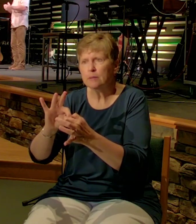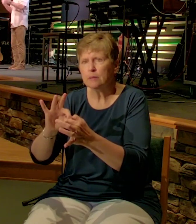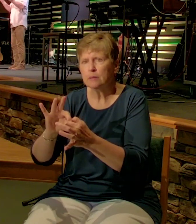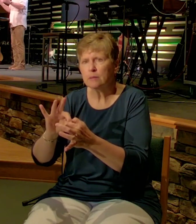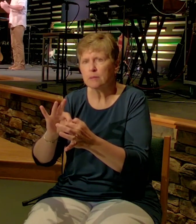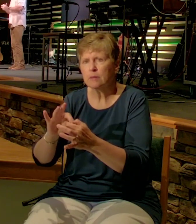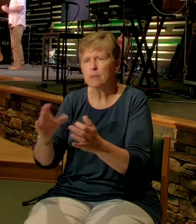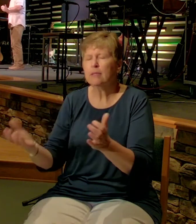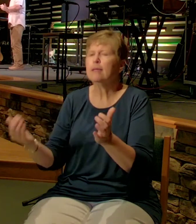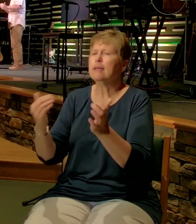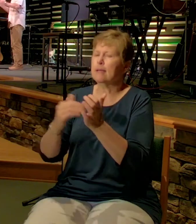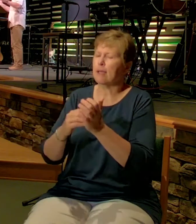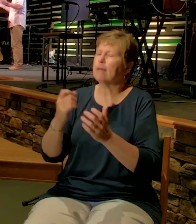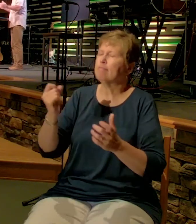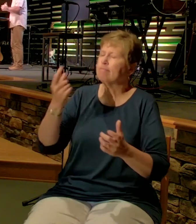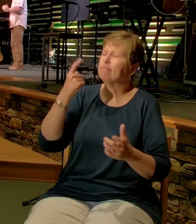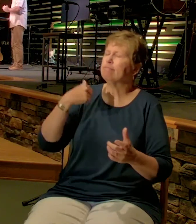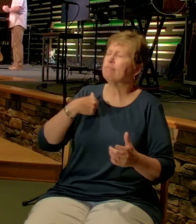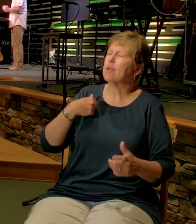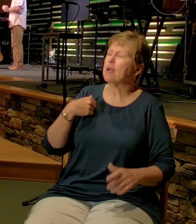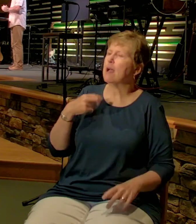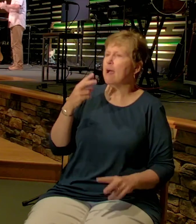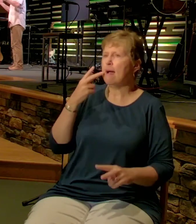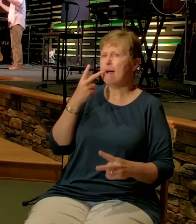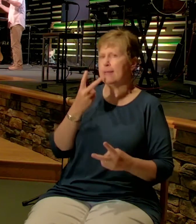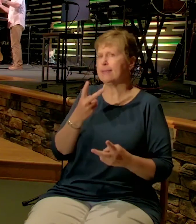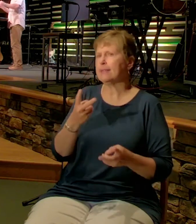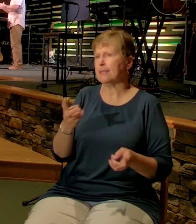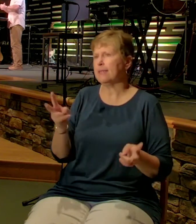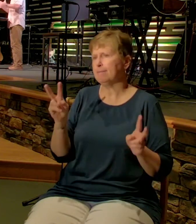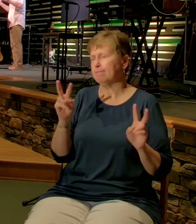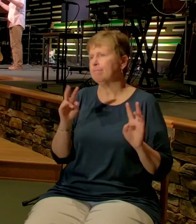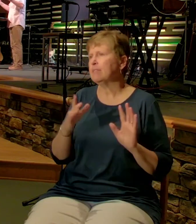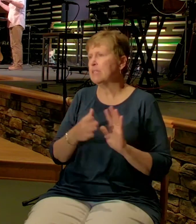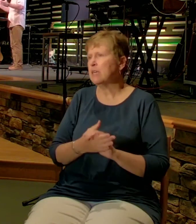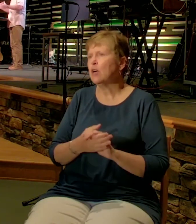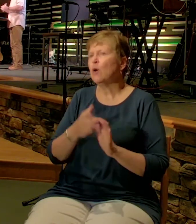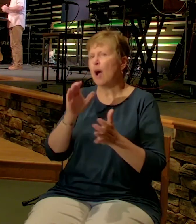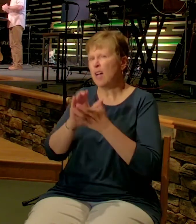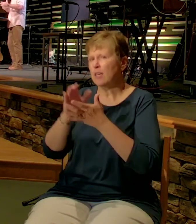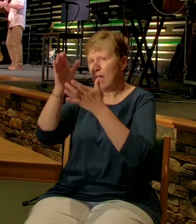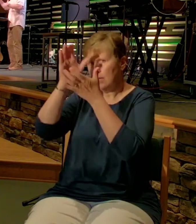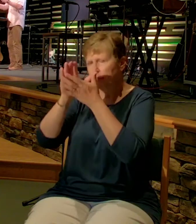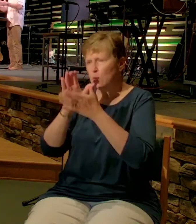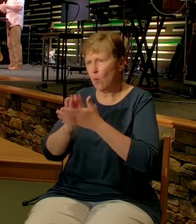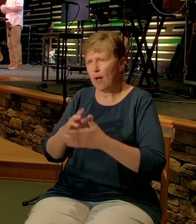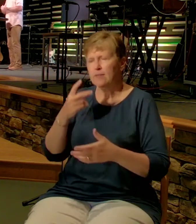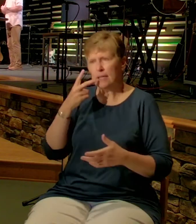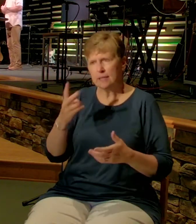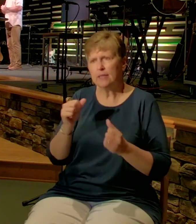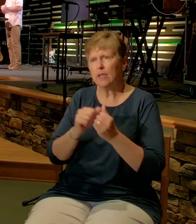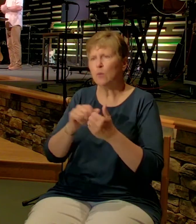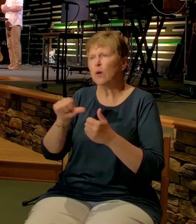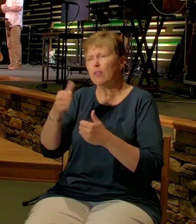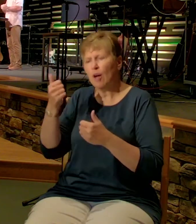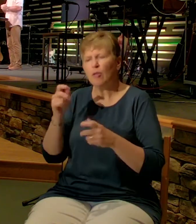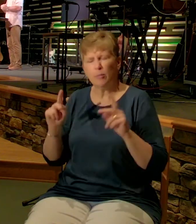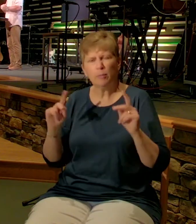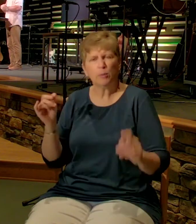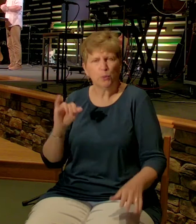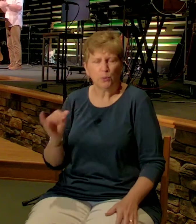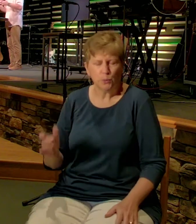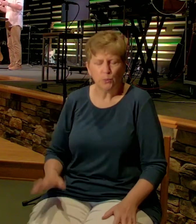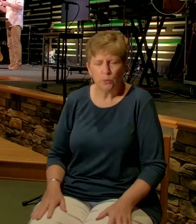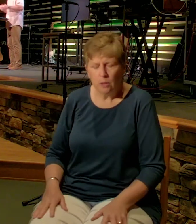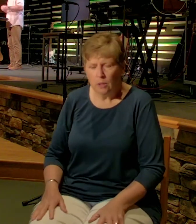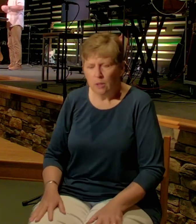Folks, once again, here's what I see in counseling with husbands and wives and counseling with other individuals as well.